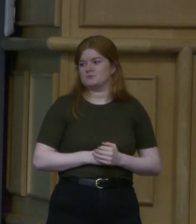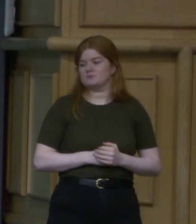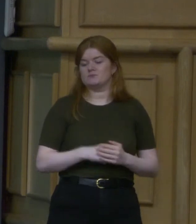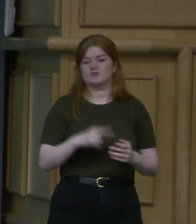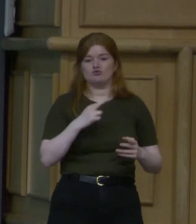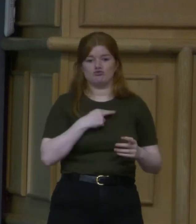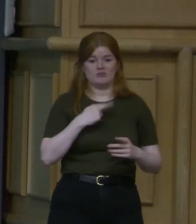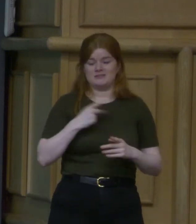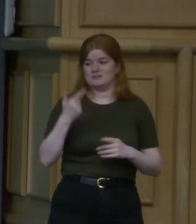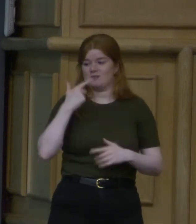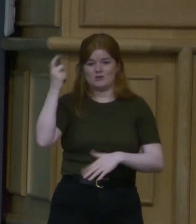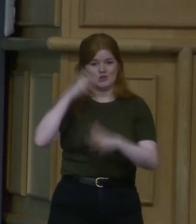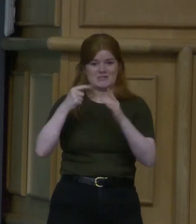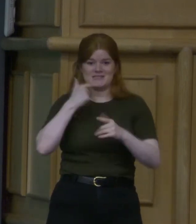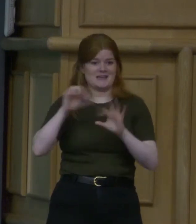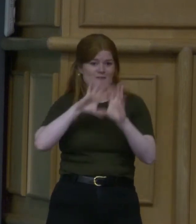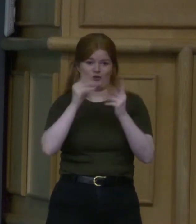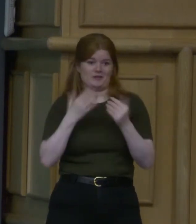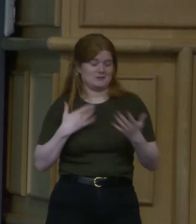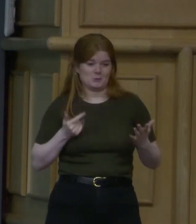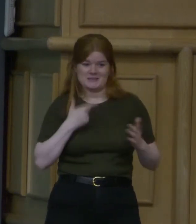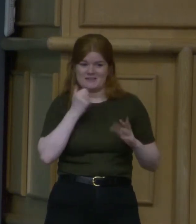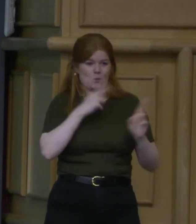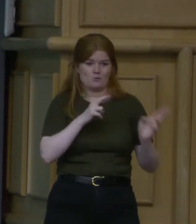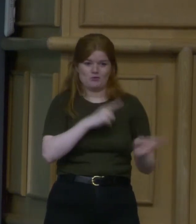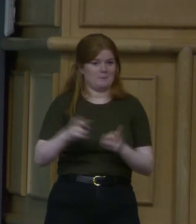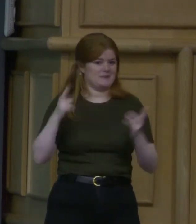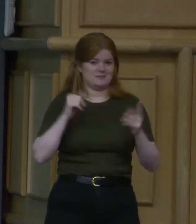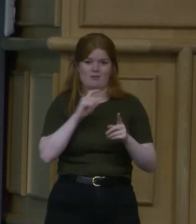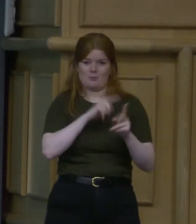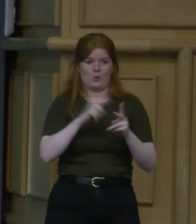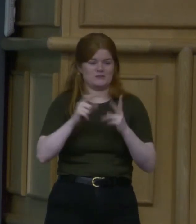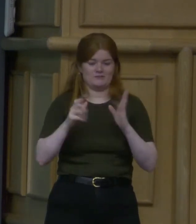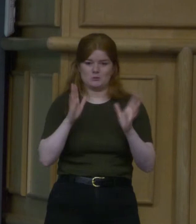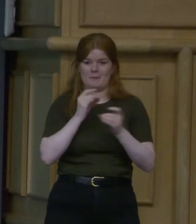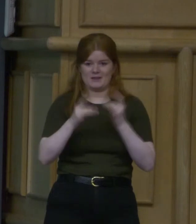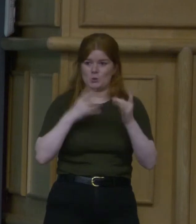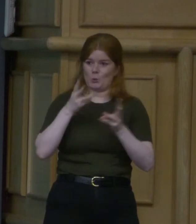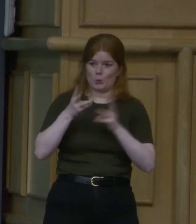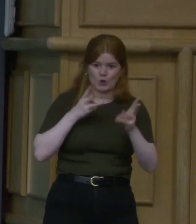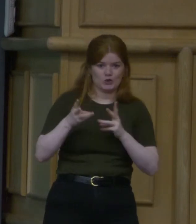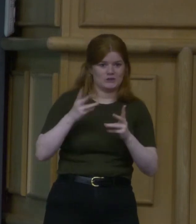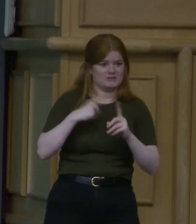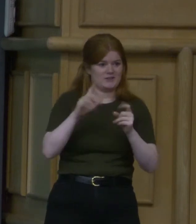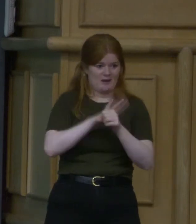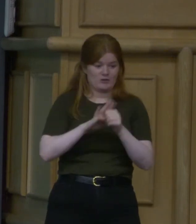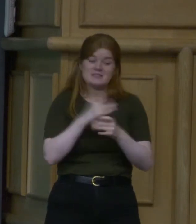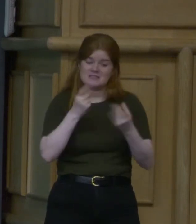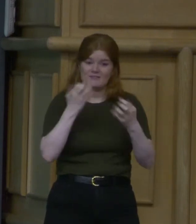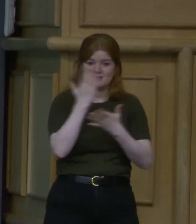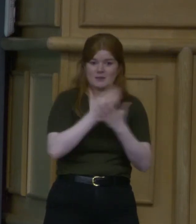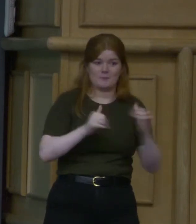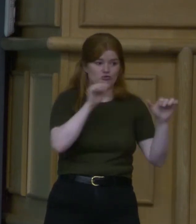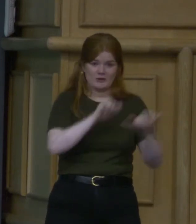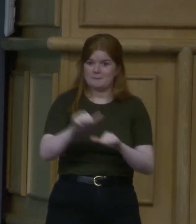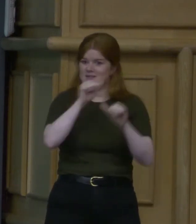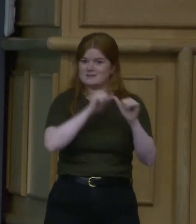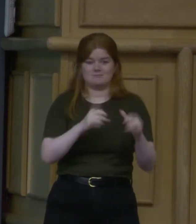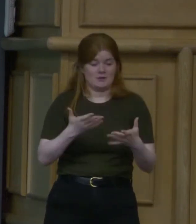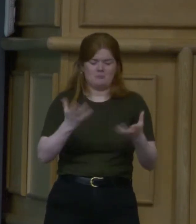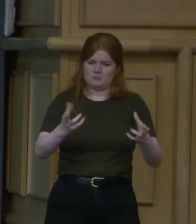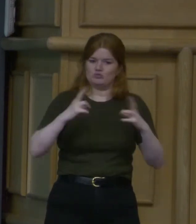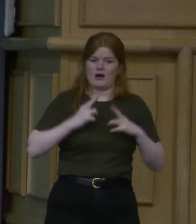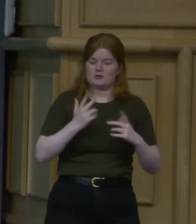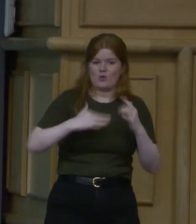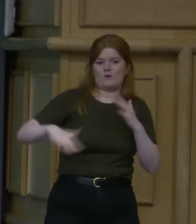Really, the Tánaiste has said it all, so I won't repeat the points he made. There were clear areas where there was some consensus, enormous